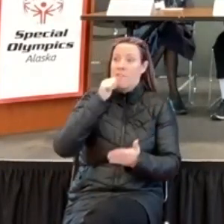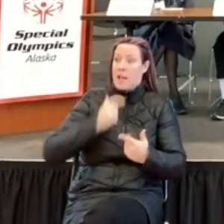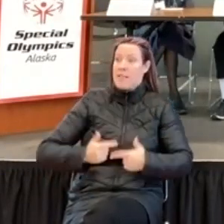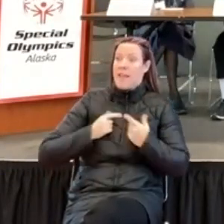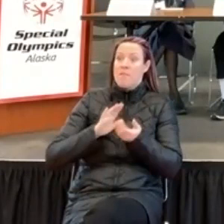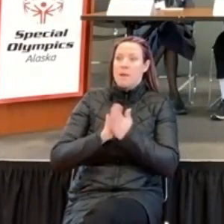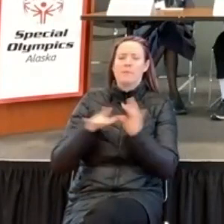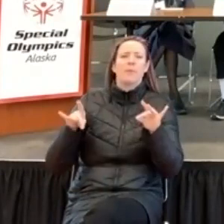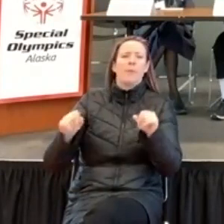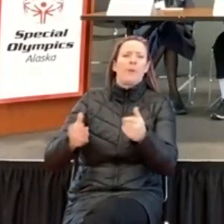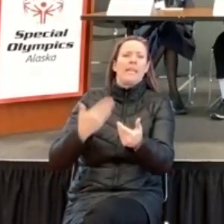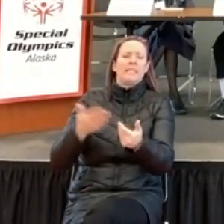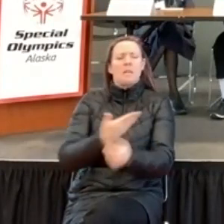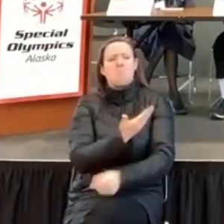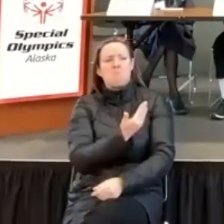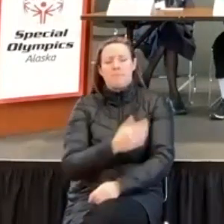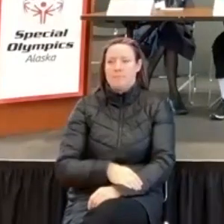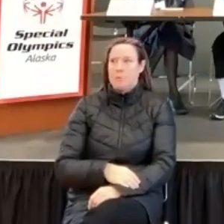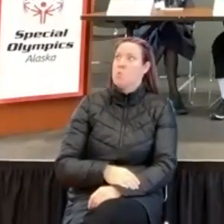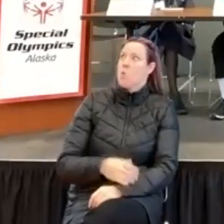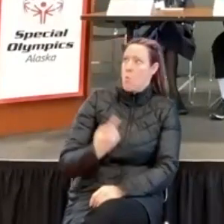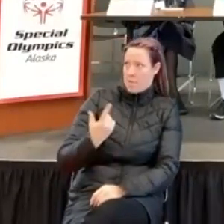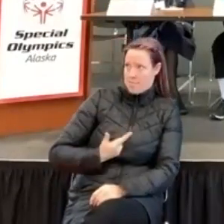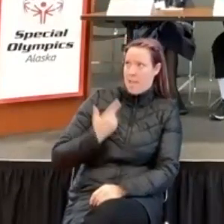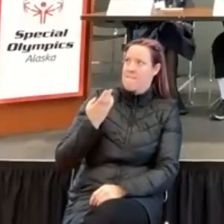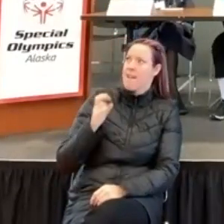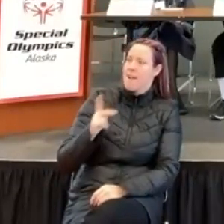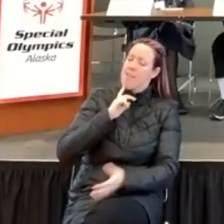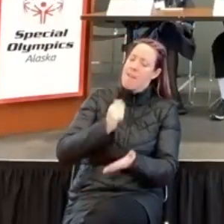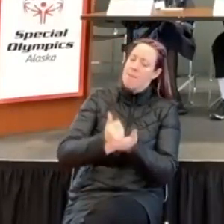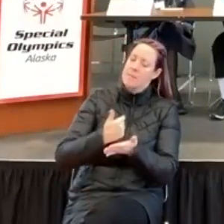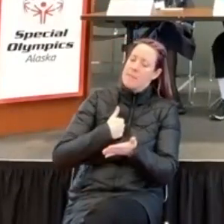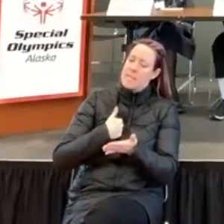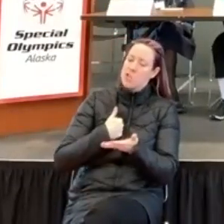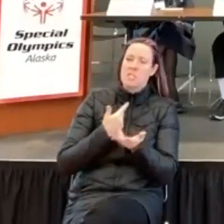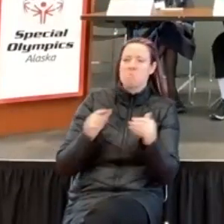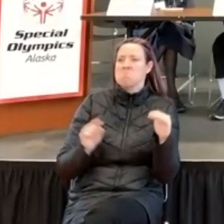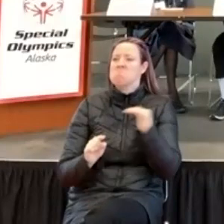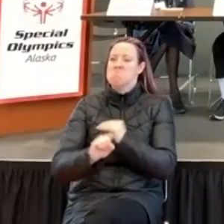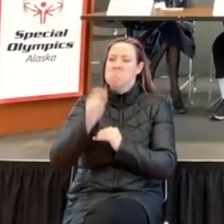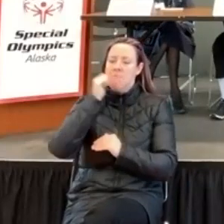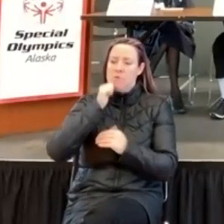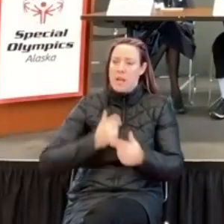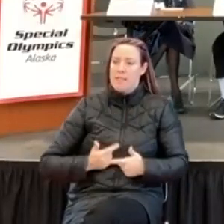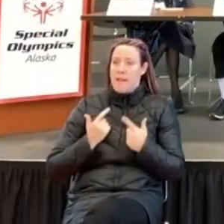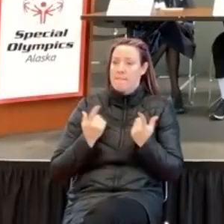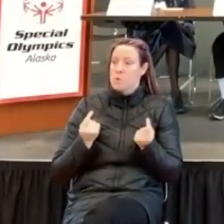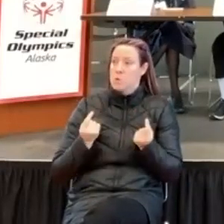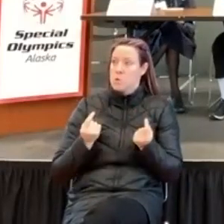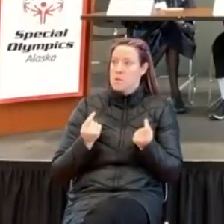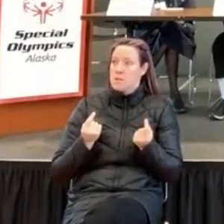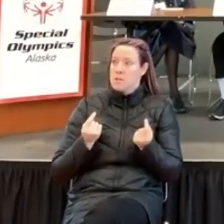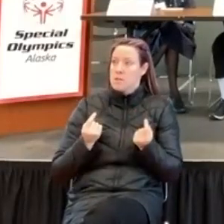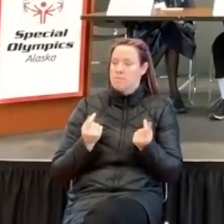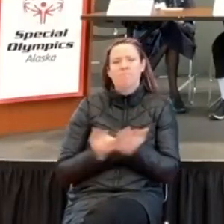life? One of the life hacks that really helps me navigate my daily life is to get some